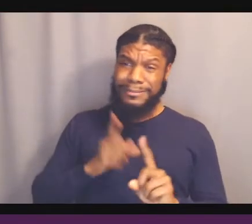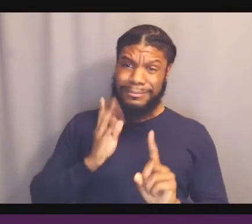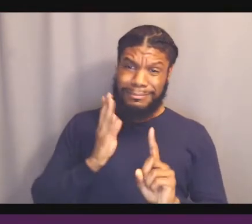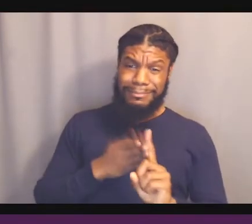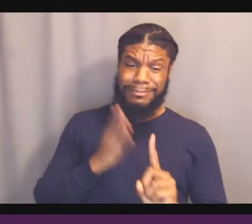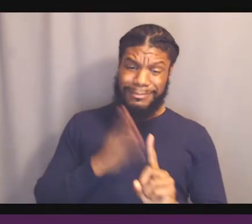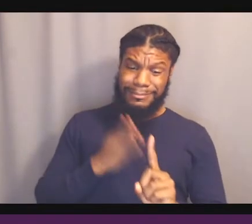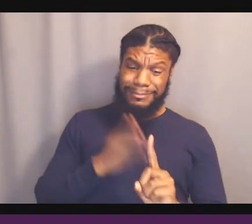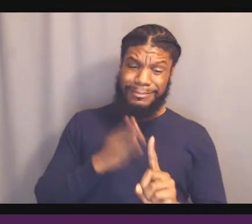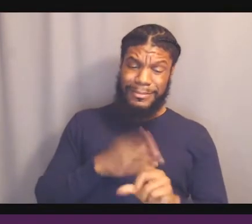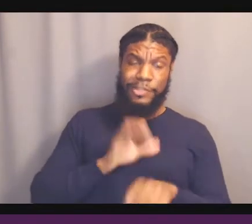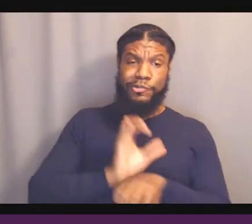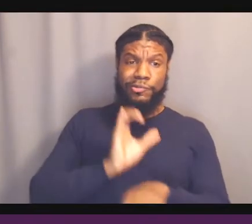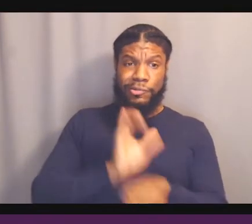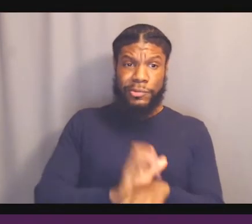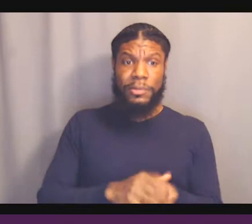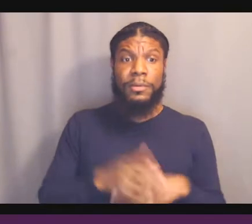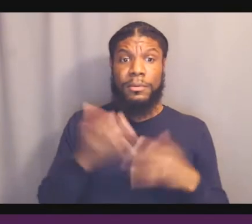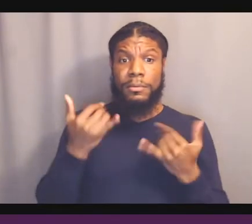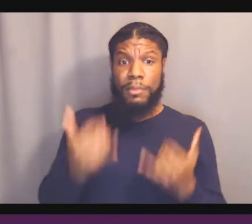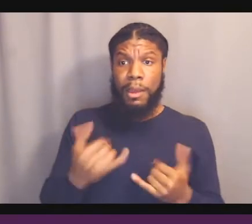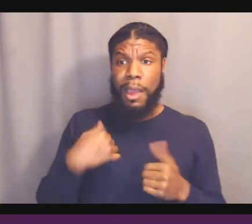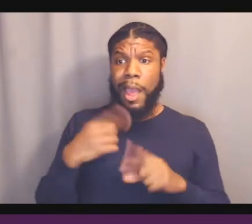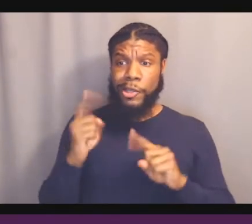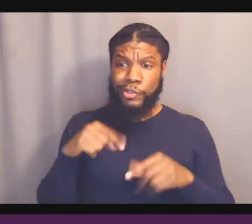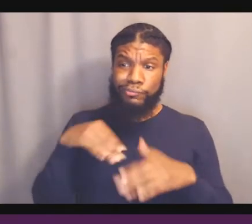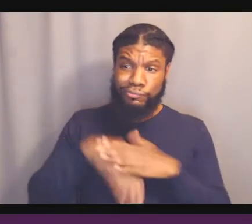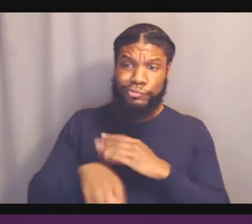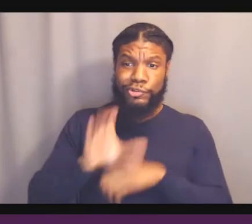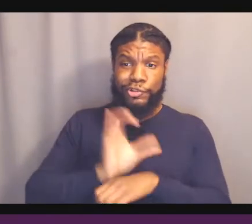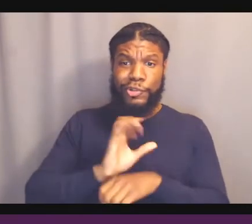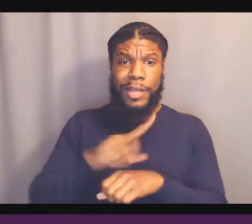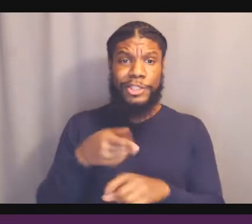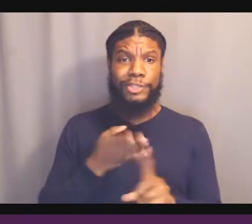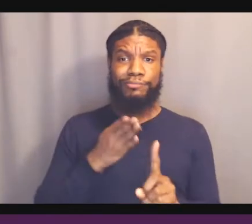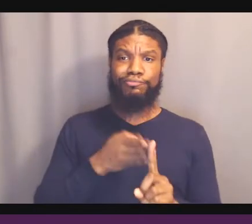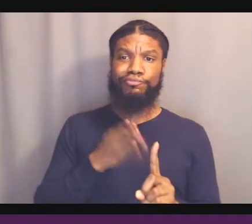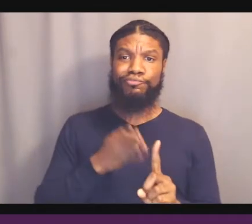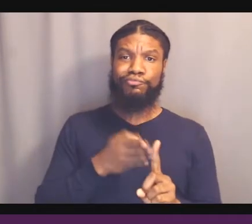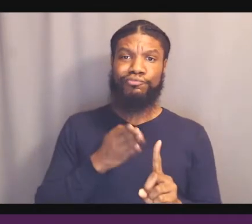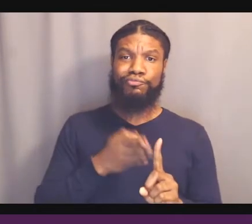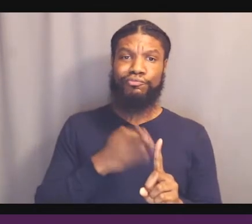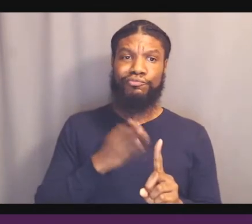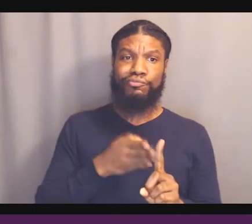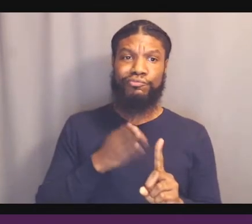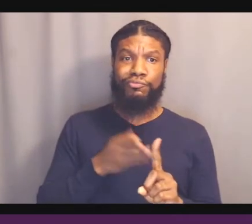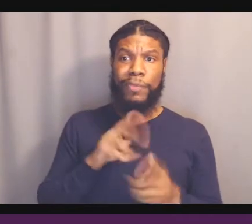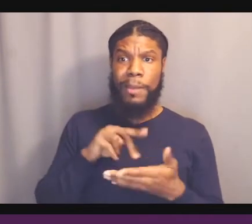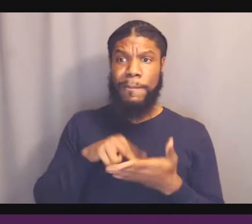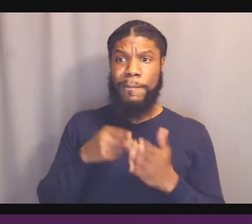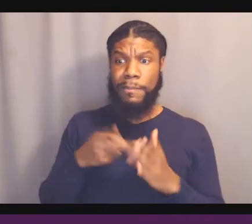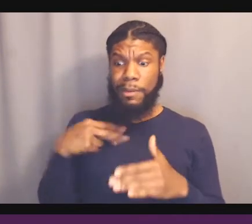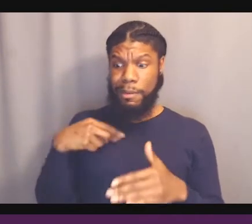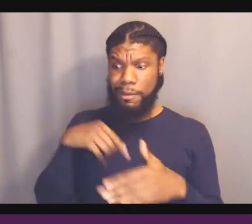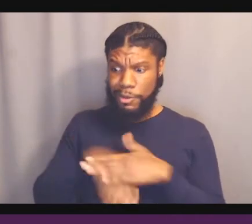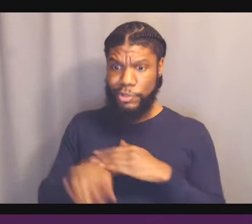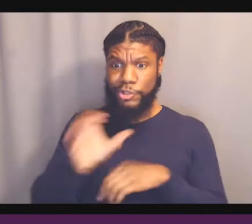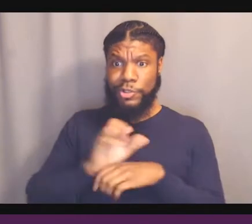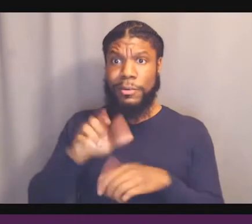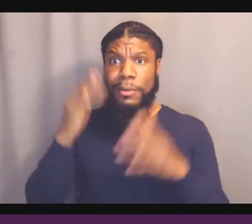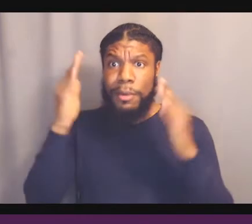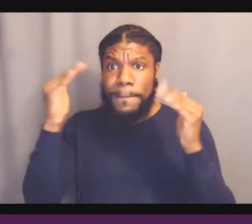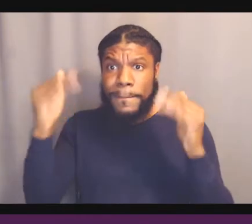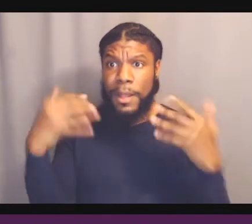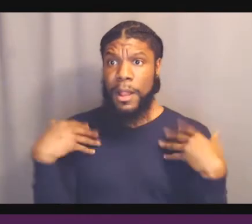no longer associated with healing. It's just associated with doing. Oh, God. And so many of us are just doing